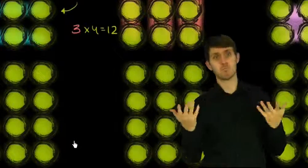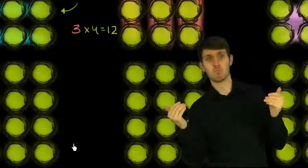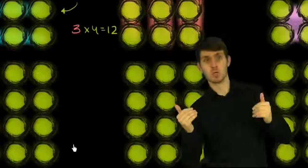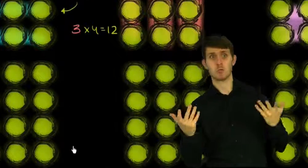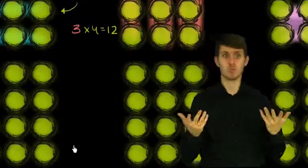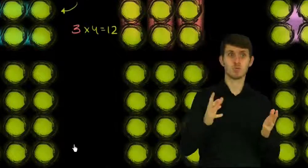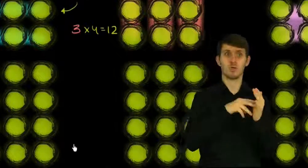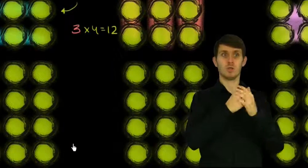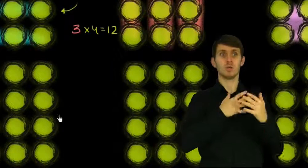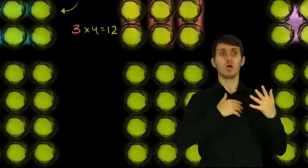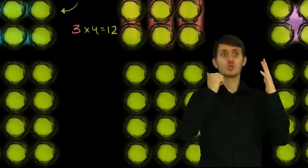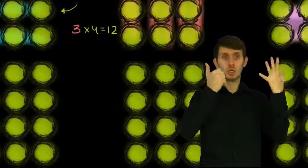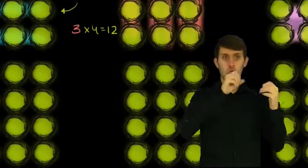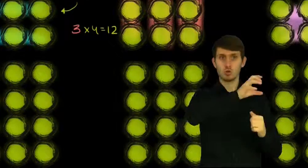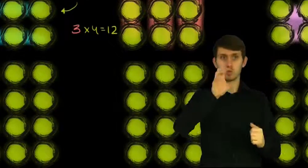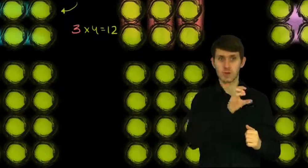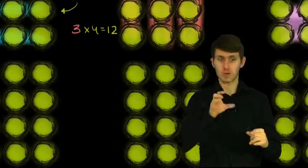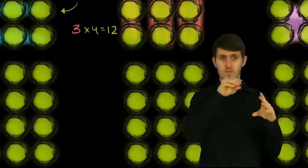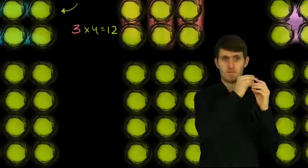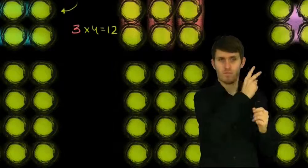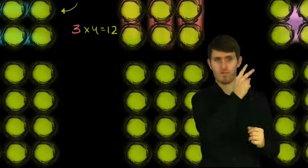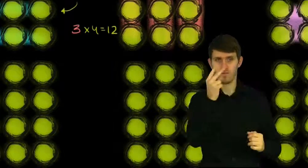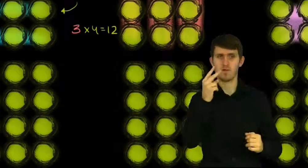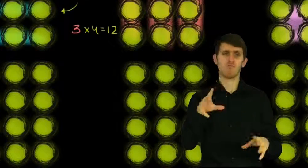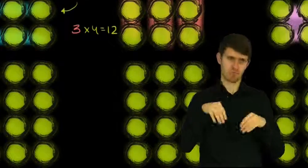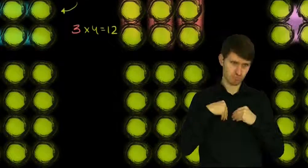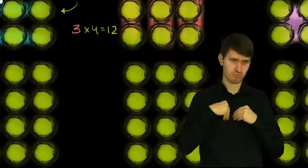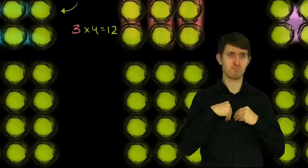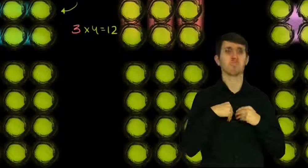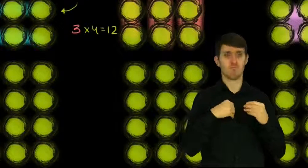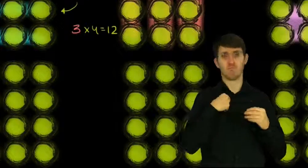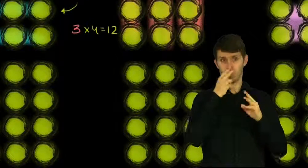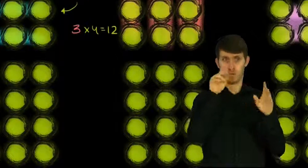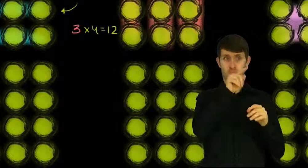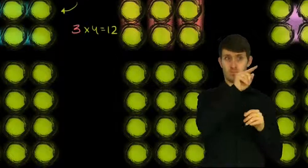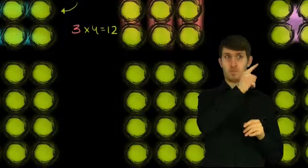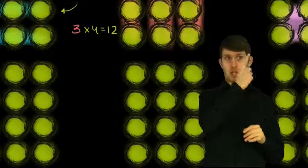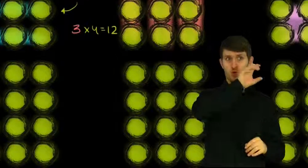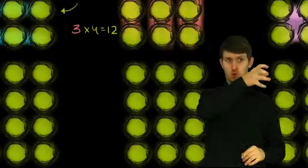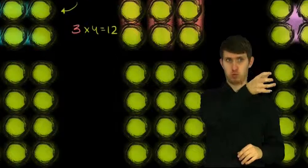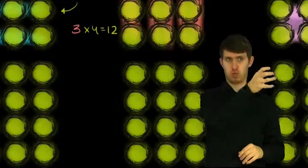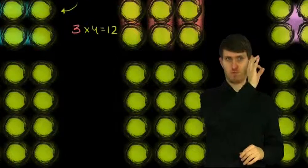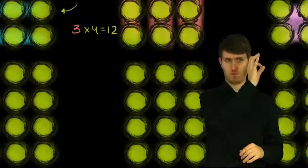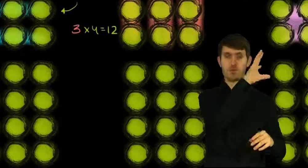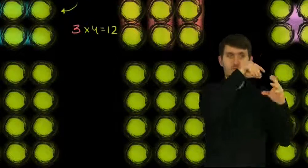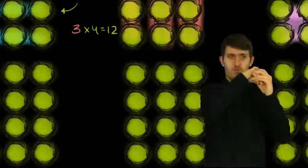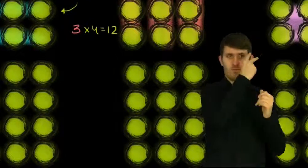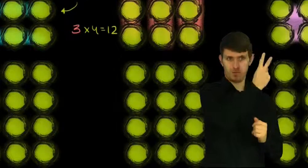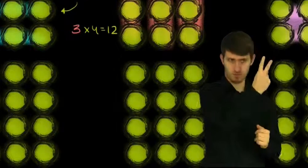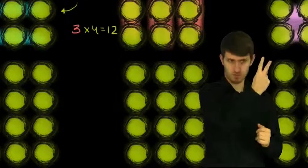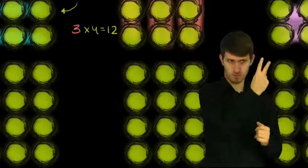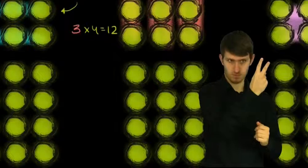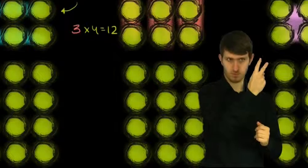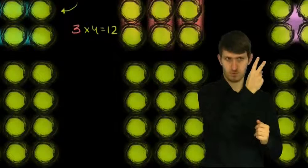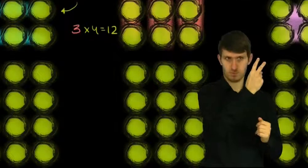6 groups of 2? Well, we can draw that out too. 6 groups of 2, so that's 1 group of 2. Let me do that in a